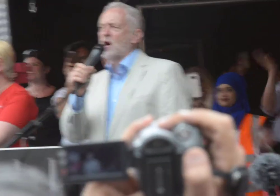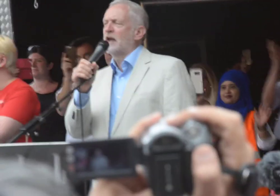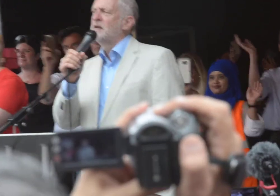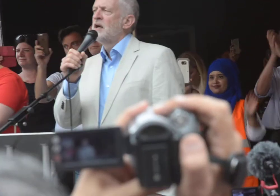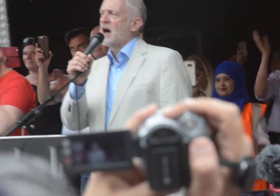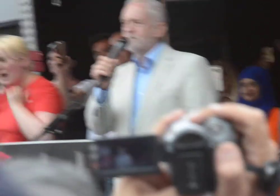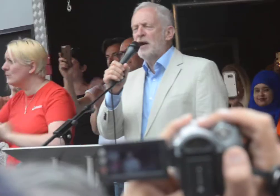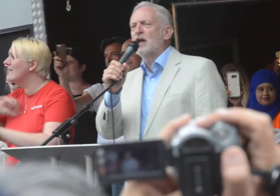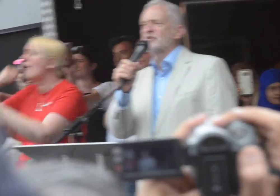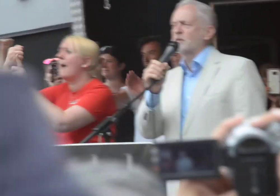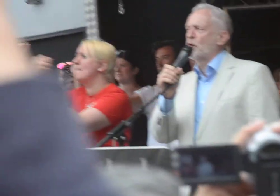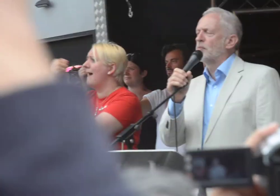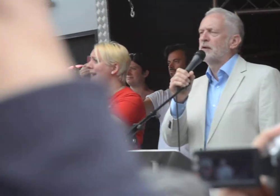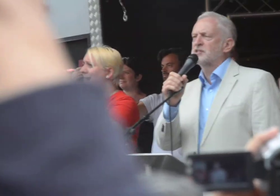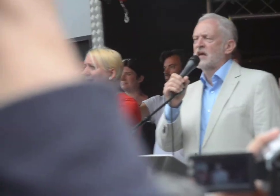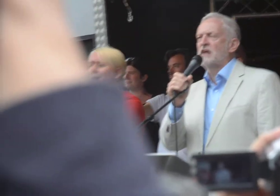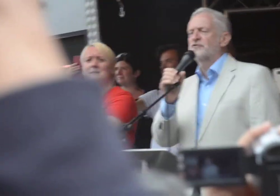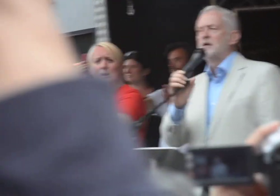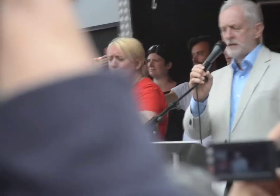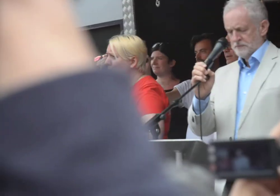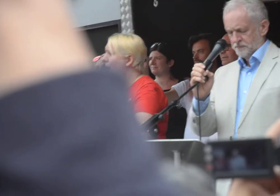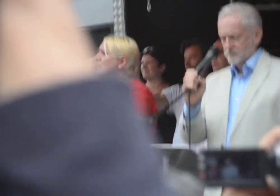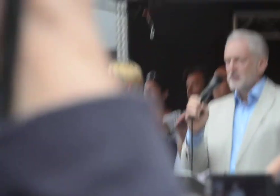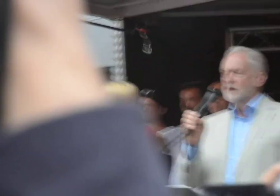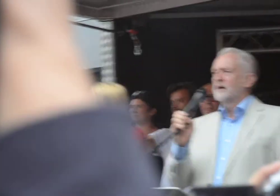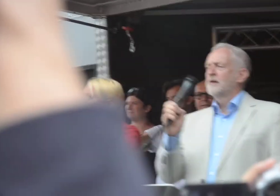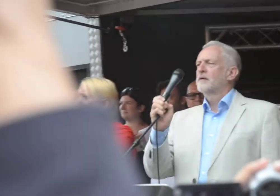that we won, I'm proud of the support we received.